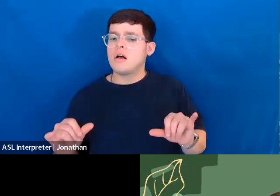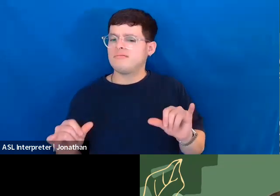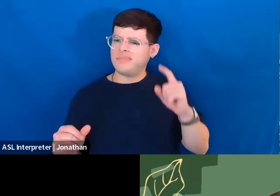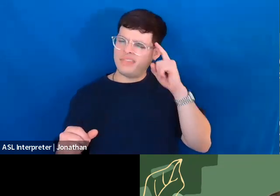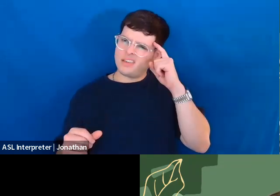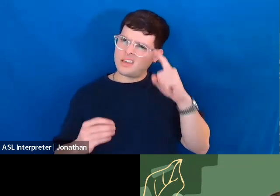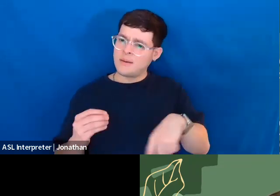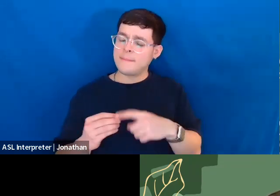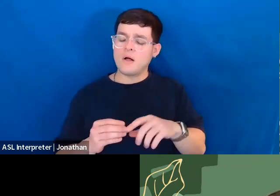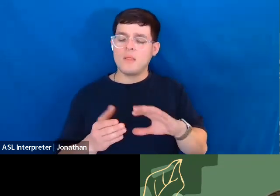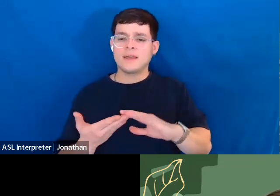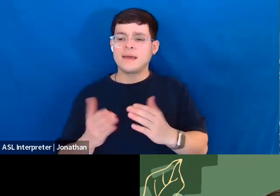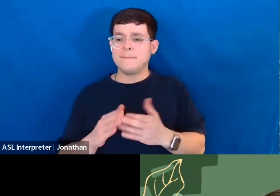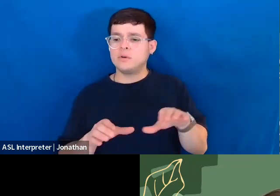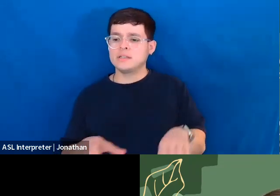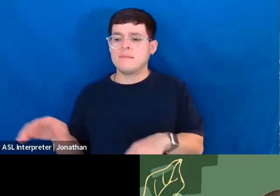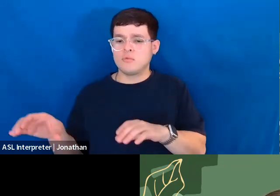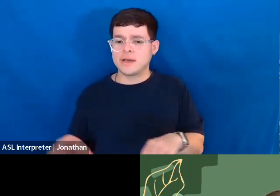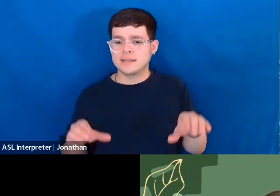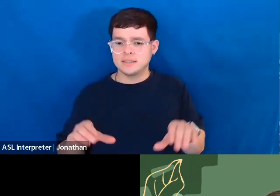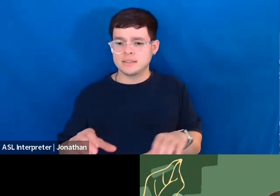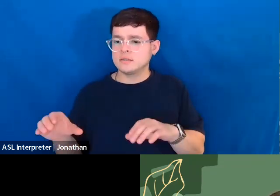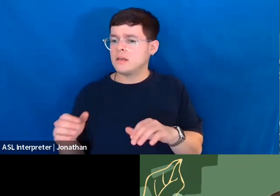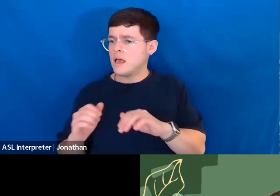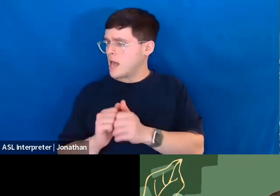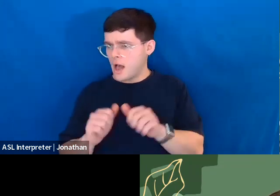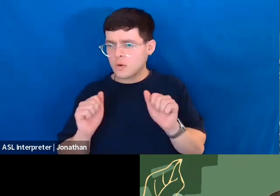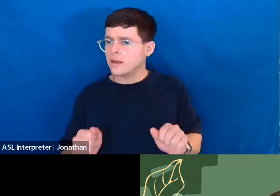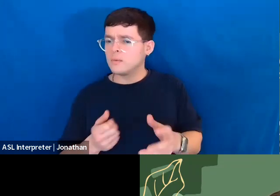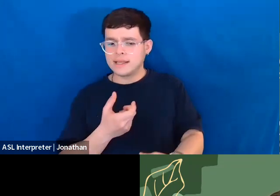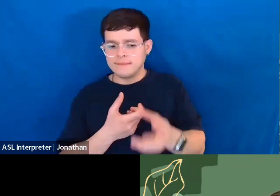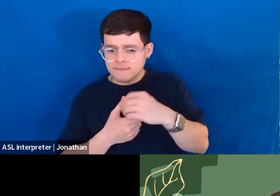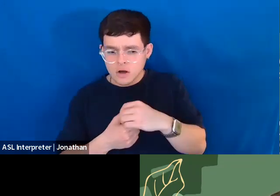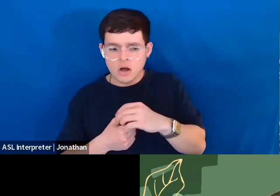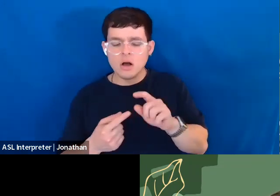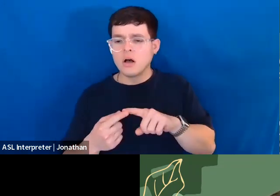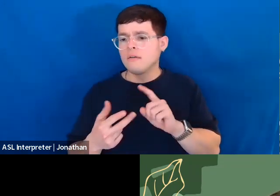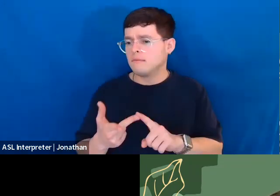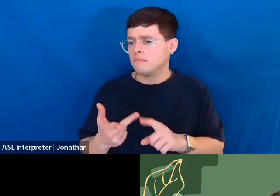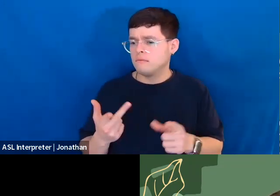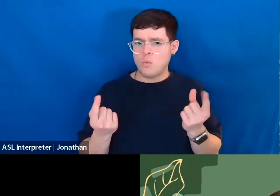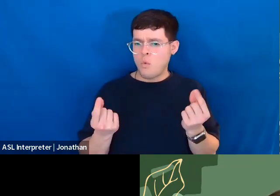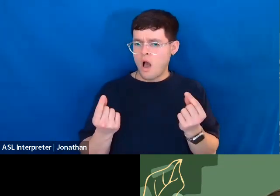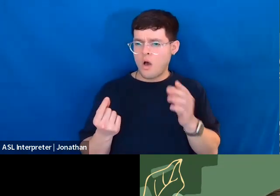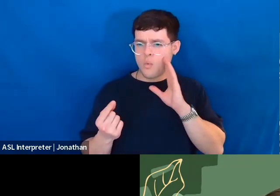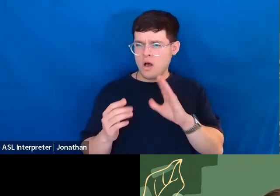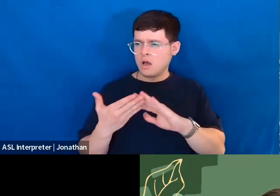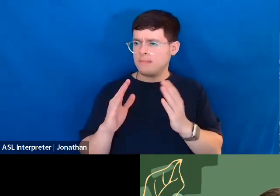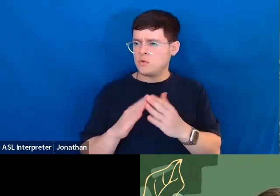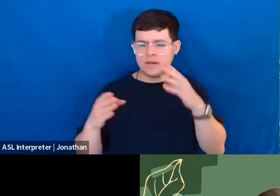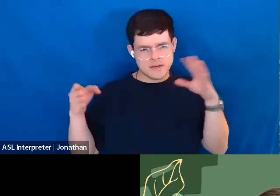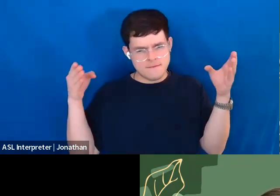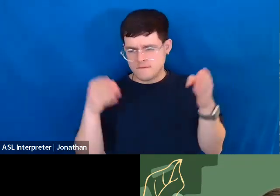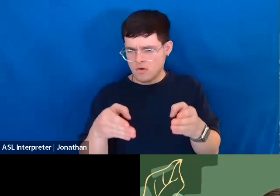to hear more about the communities of practice. How can we get involved? What will these communities focus